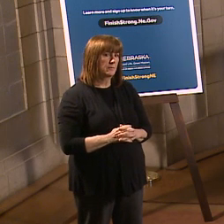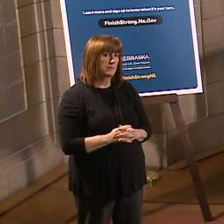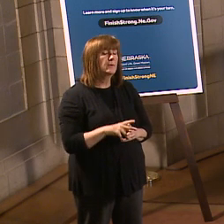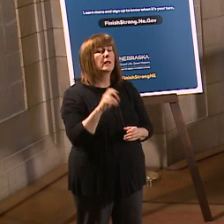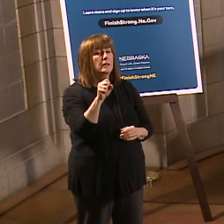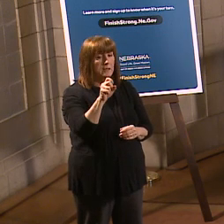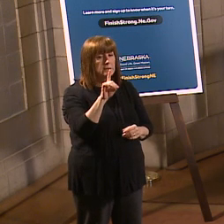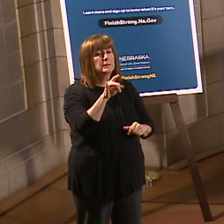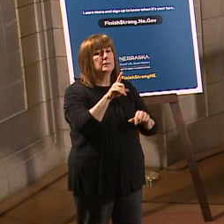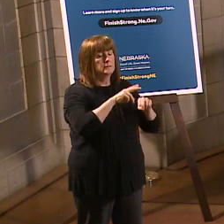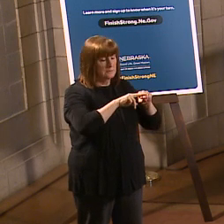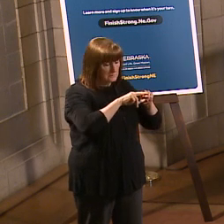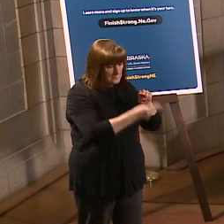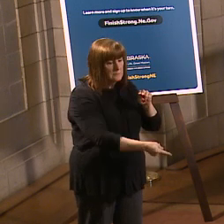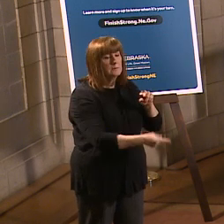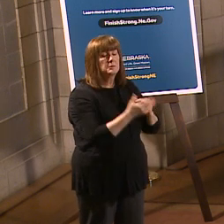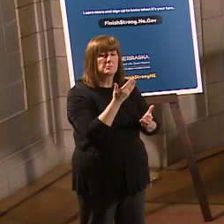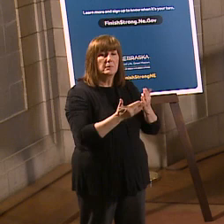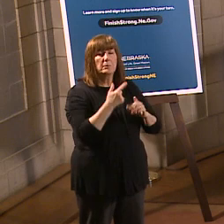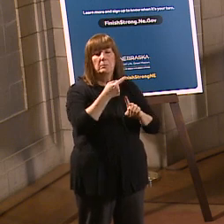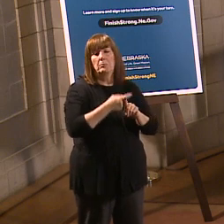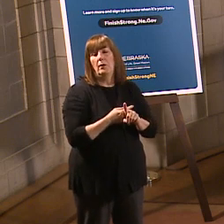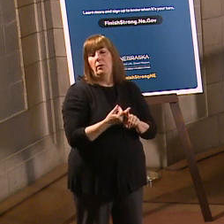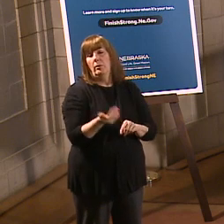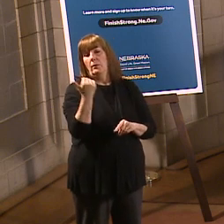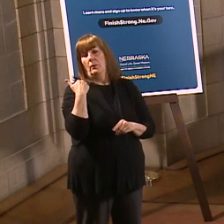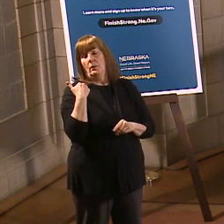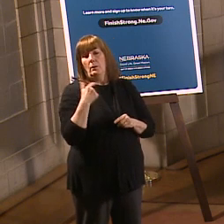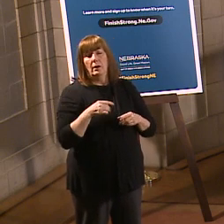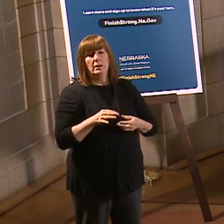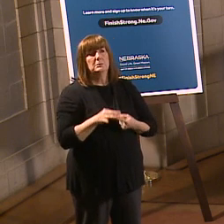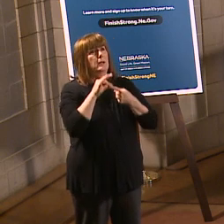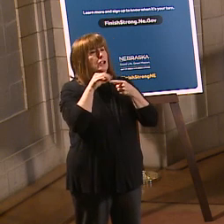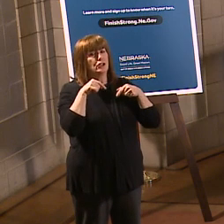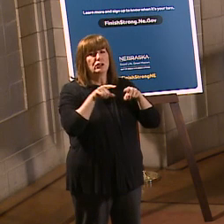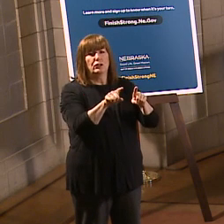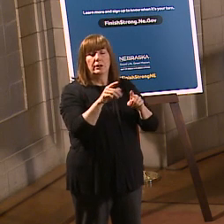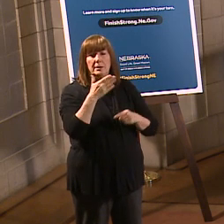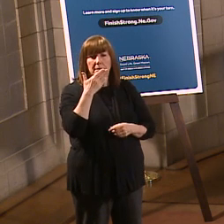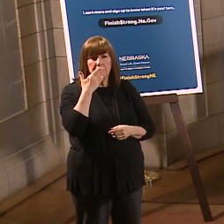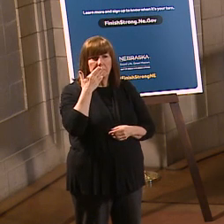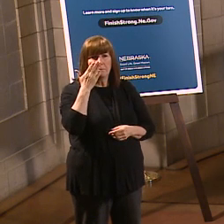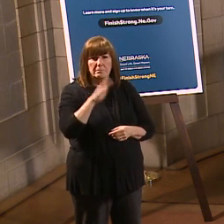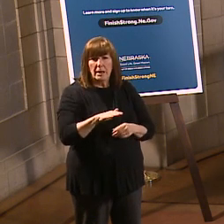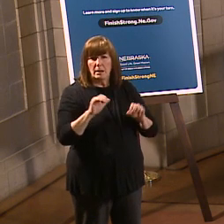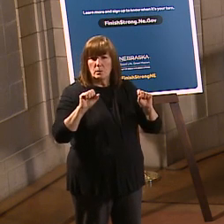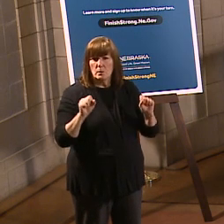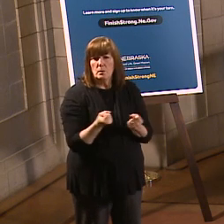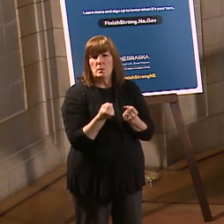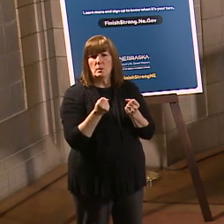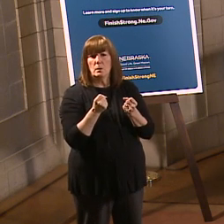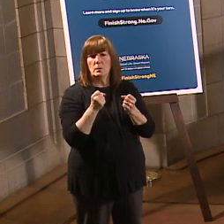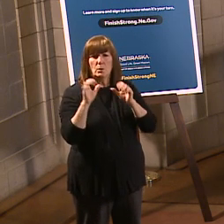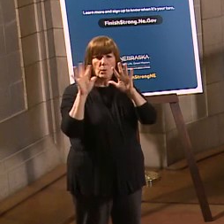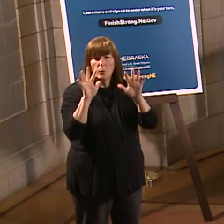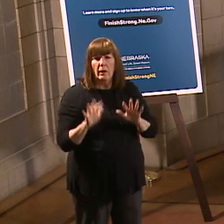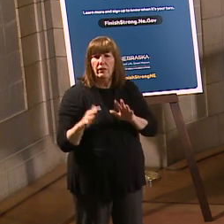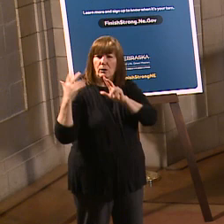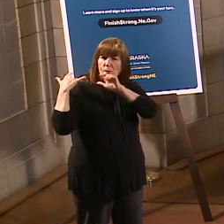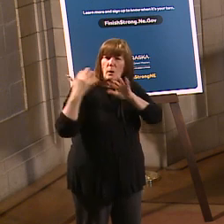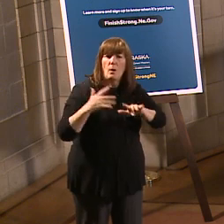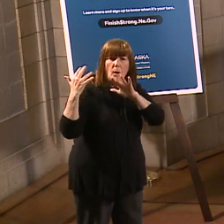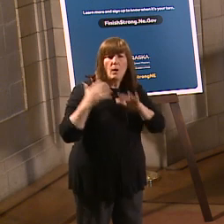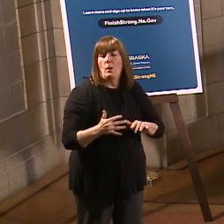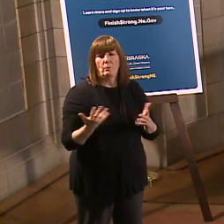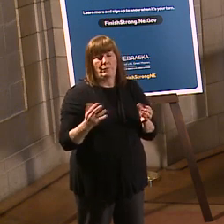We did have a drop, you know, maybe about a month ago or so, especially during when we had the bad cold weather and snowstorms and things like that. You know,